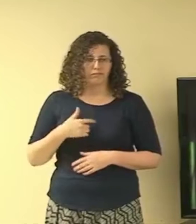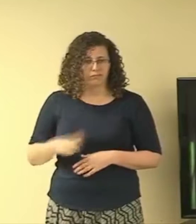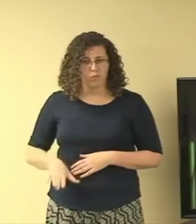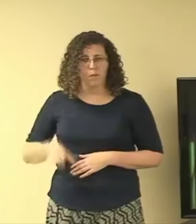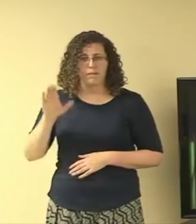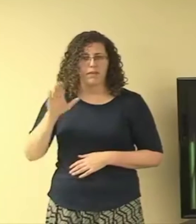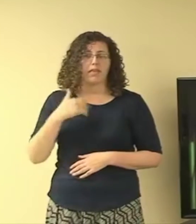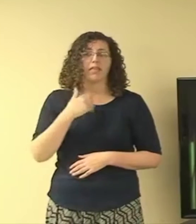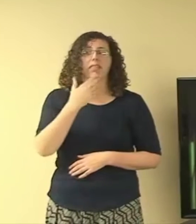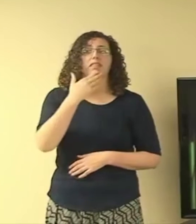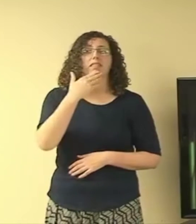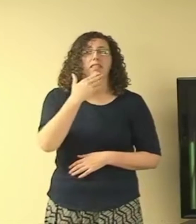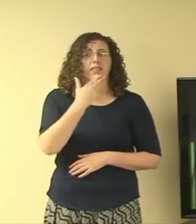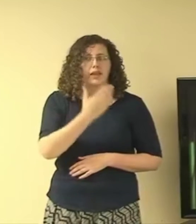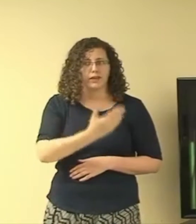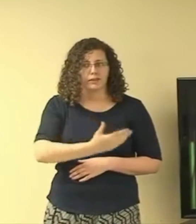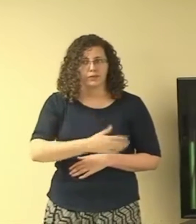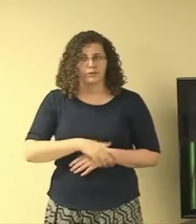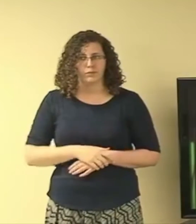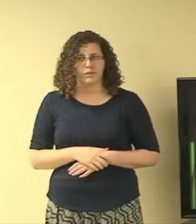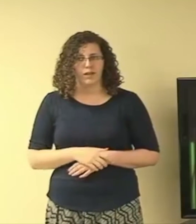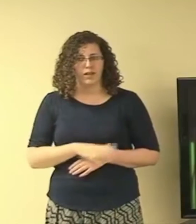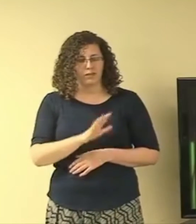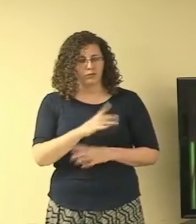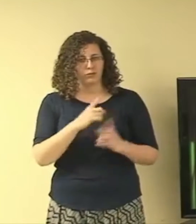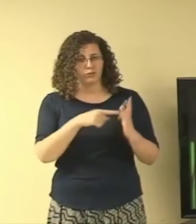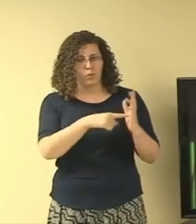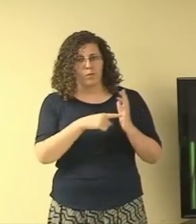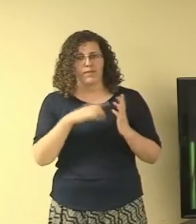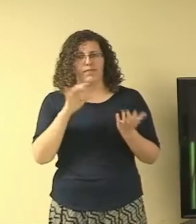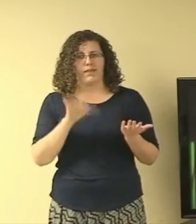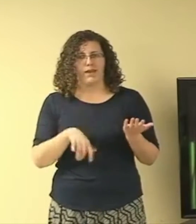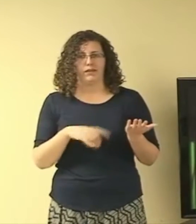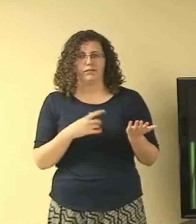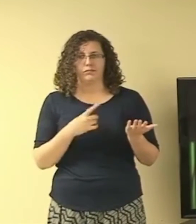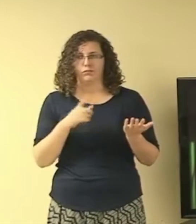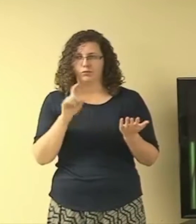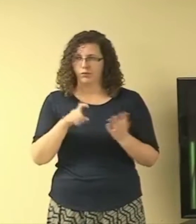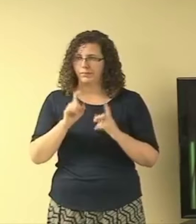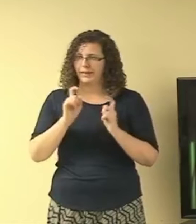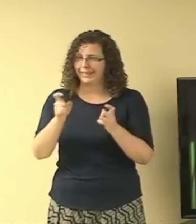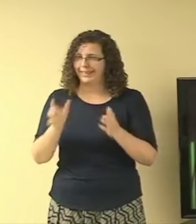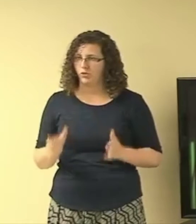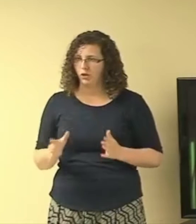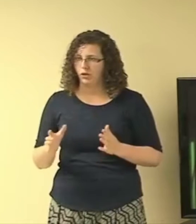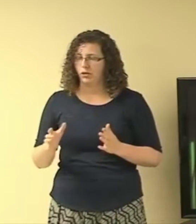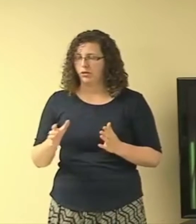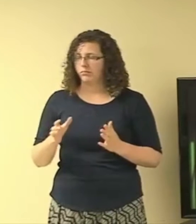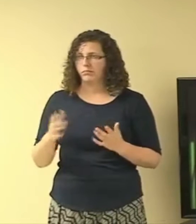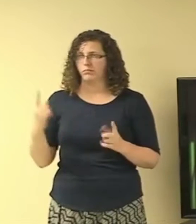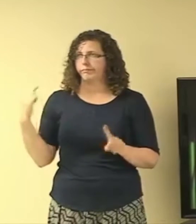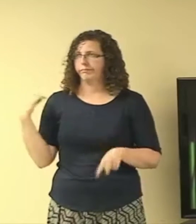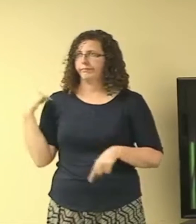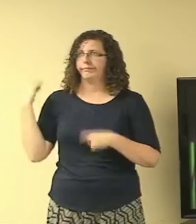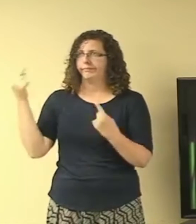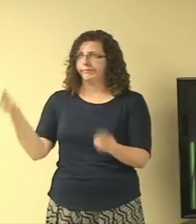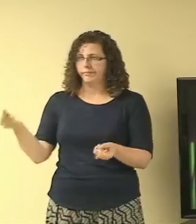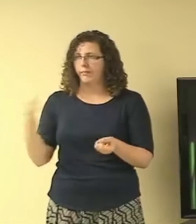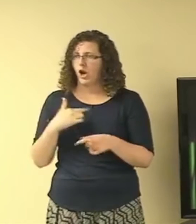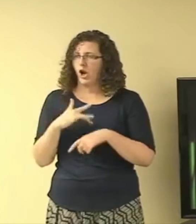Thank you for putting that visually in my face to be a giver. Ever since I can remember, it's one of my earliest